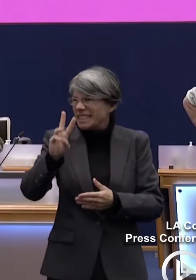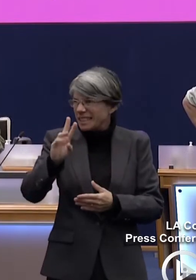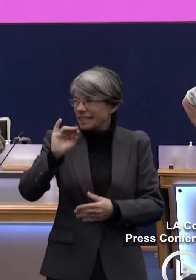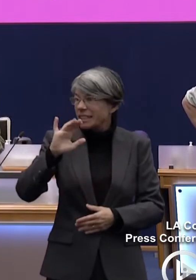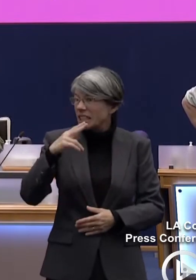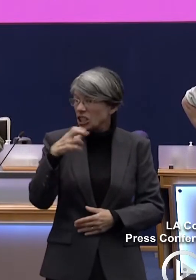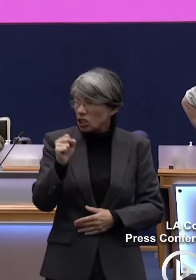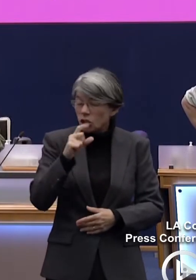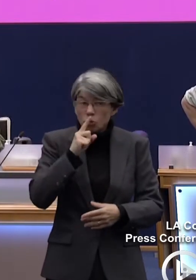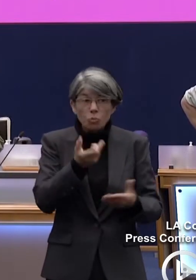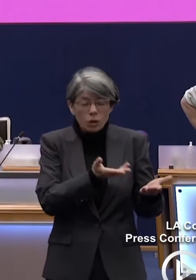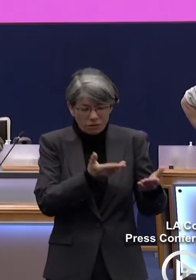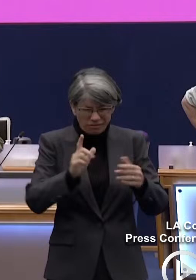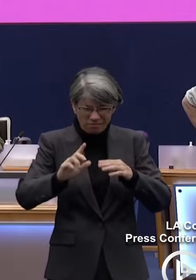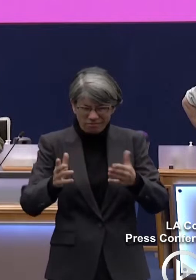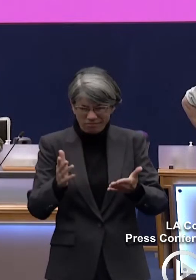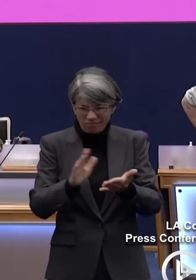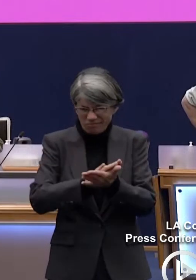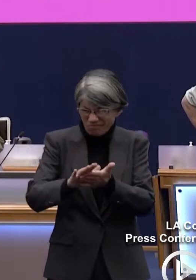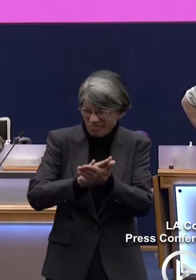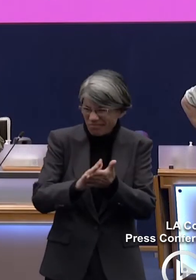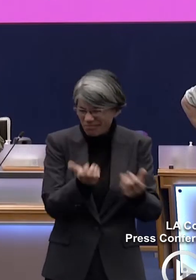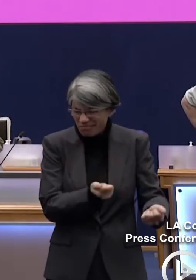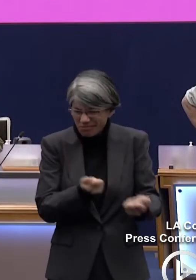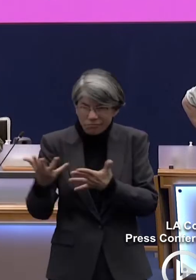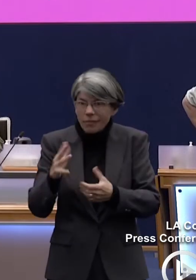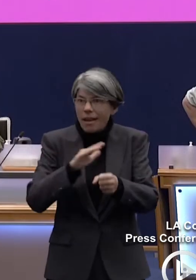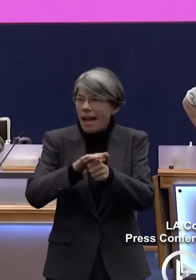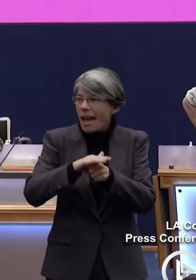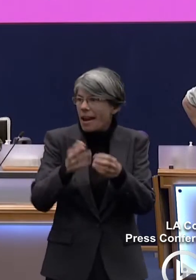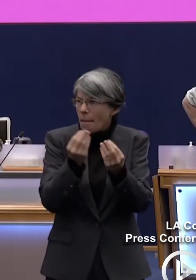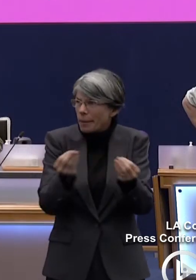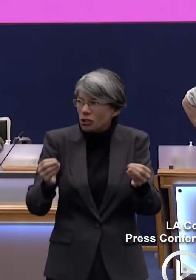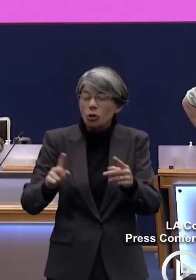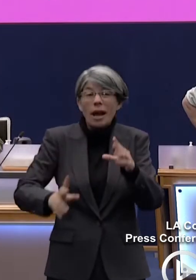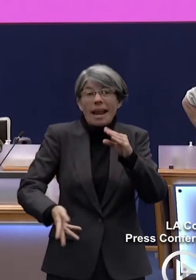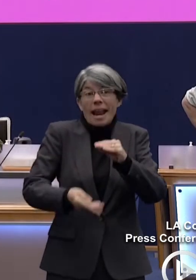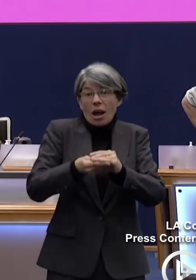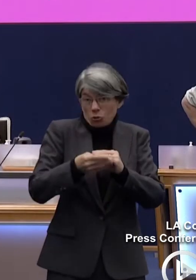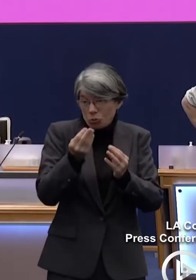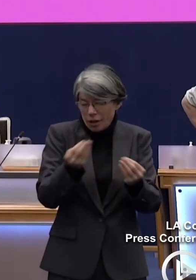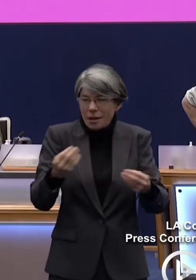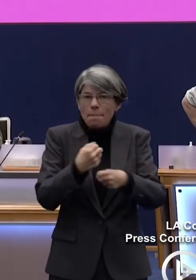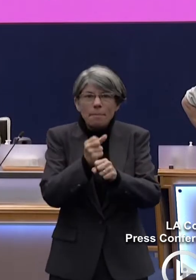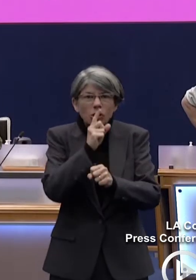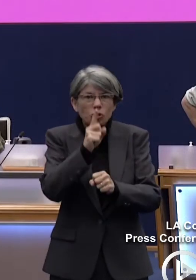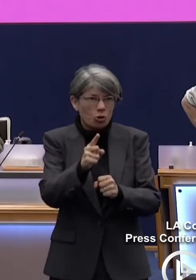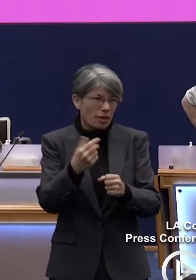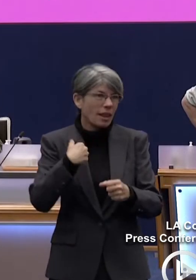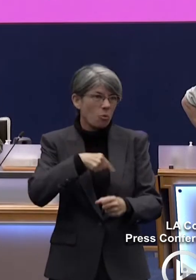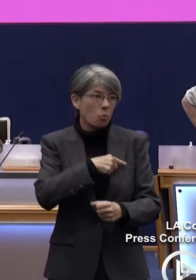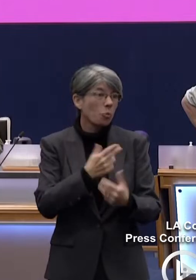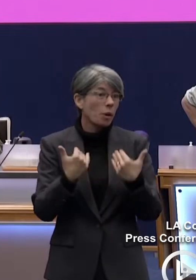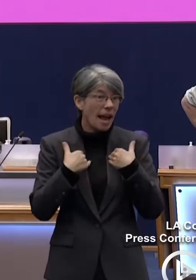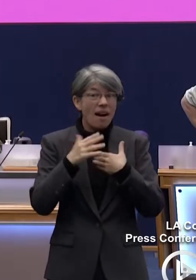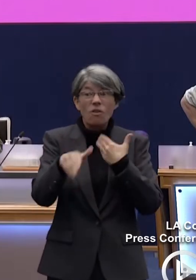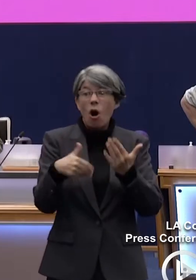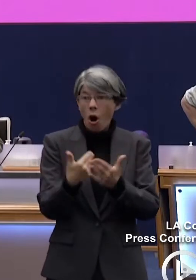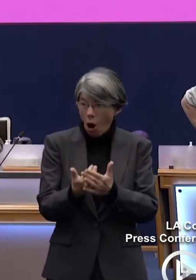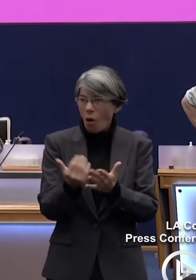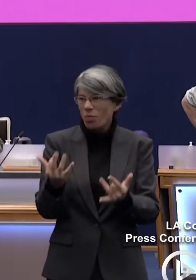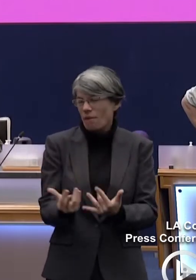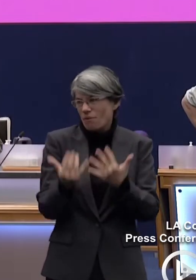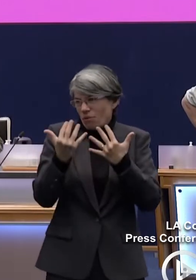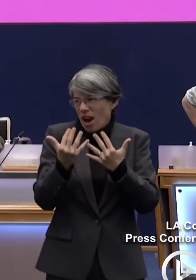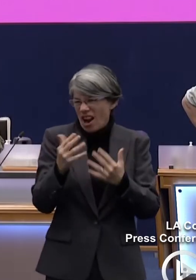we are taking enough material and a little extra material to ensure that we have all of the fire ash